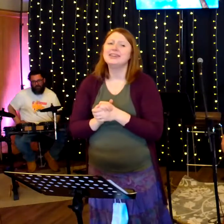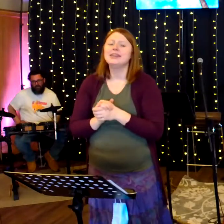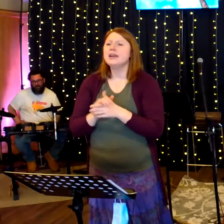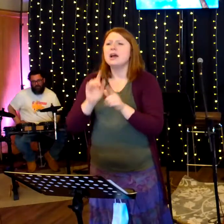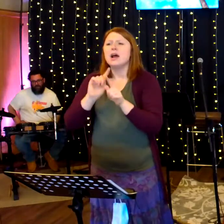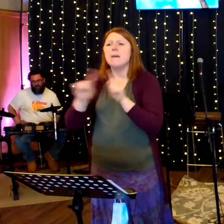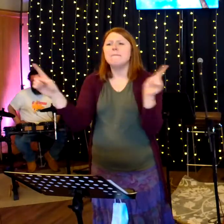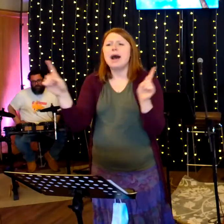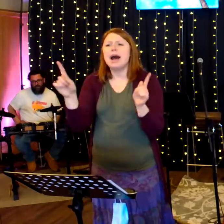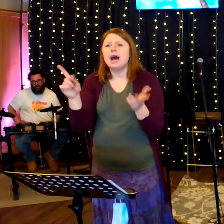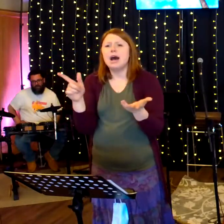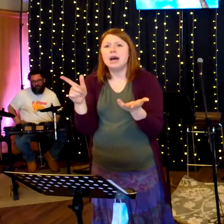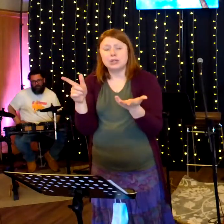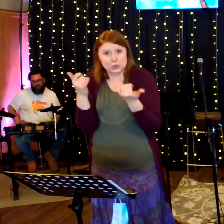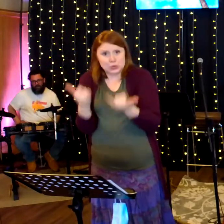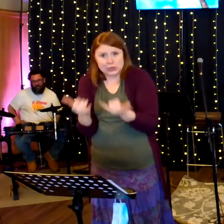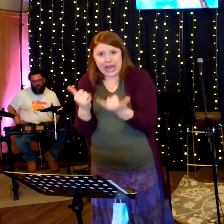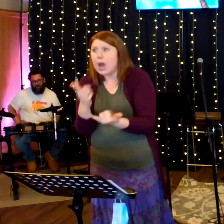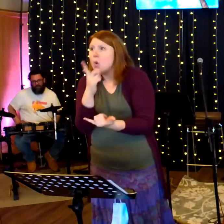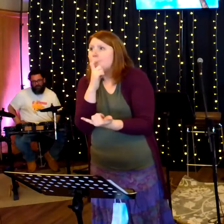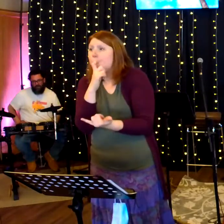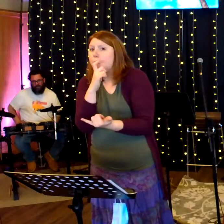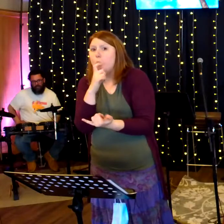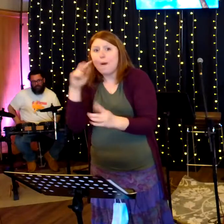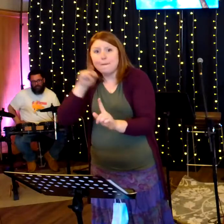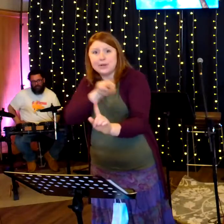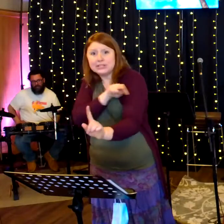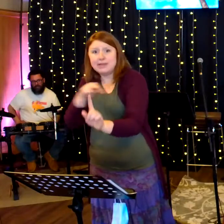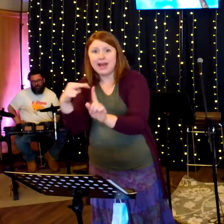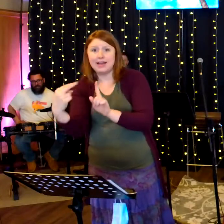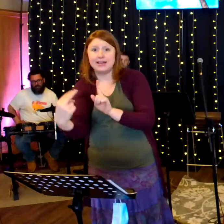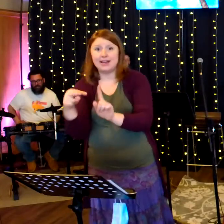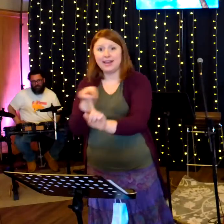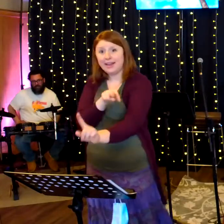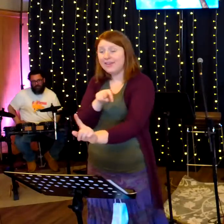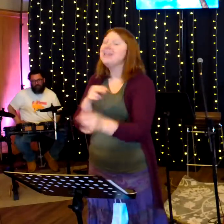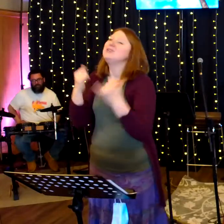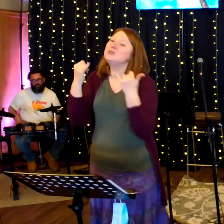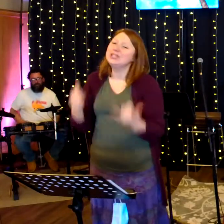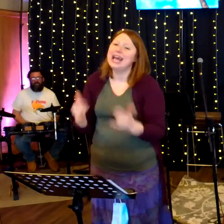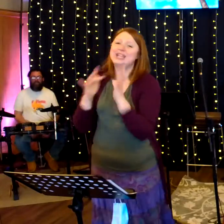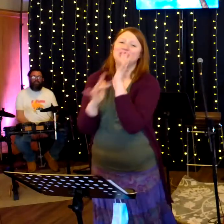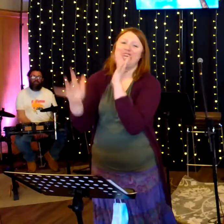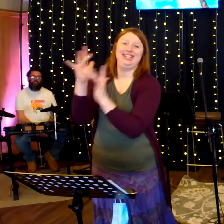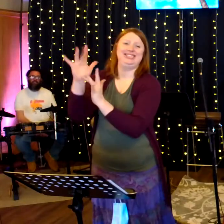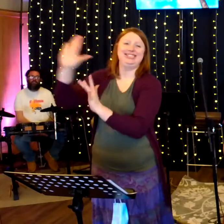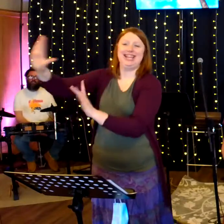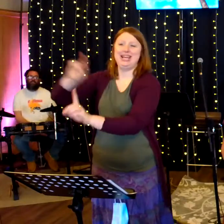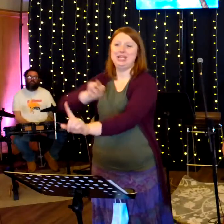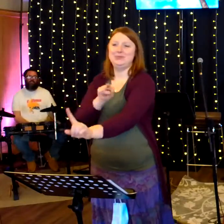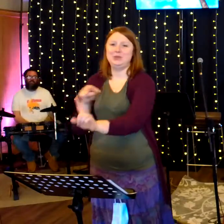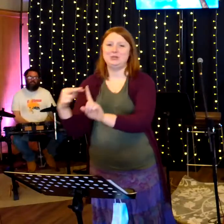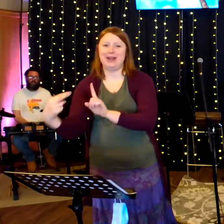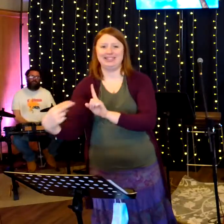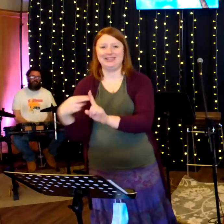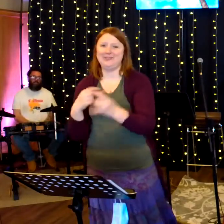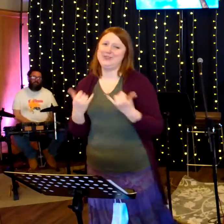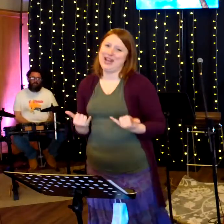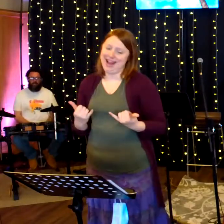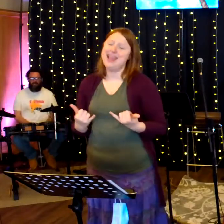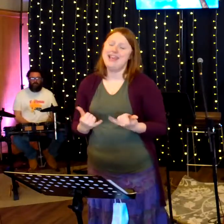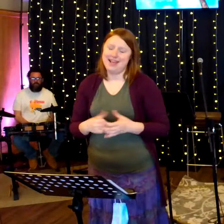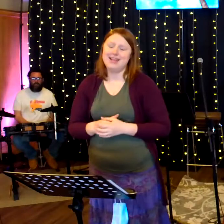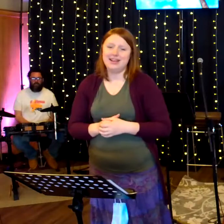else's perspective could we look at this whole story from but Jesus's? Okay, so that's what we're going to do.